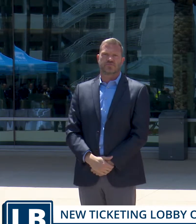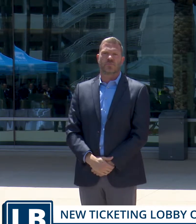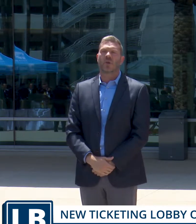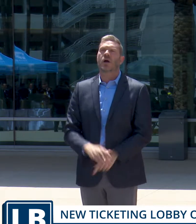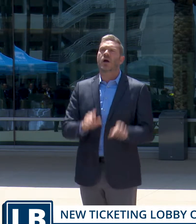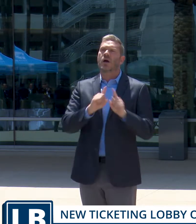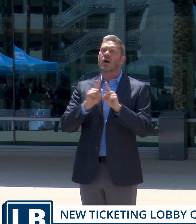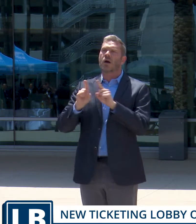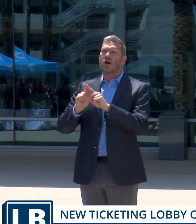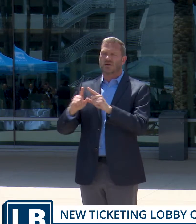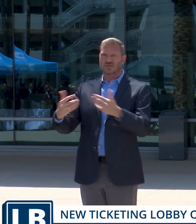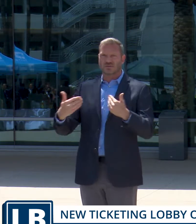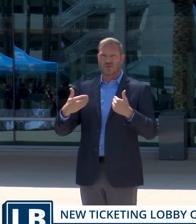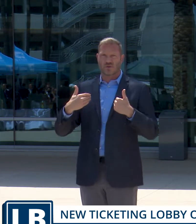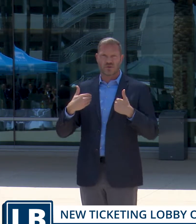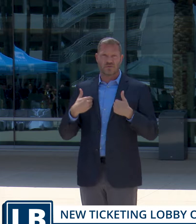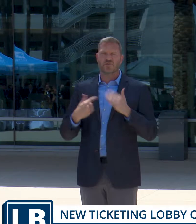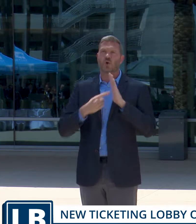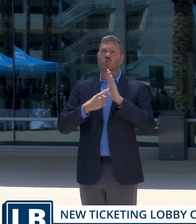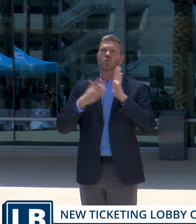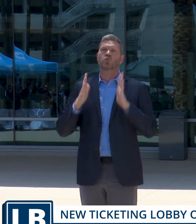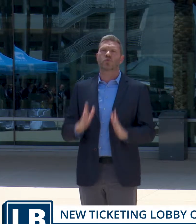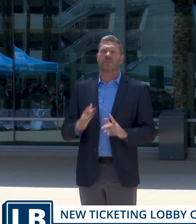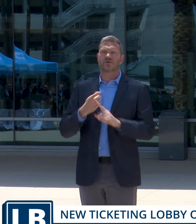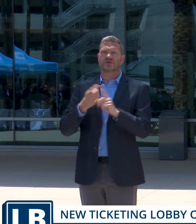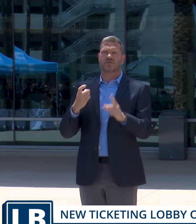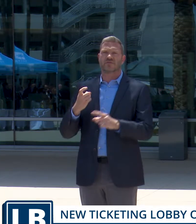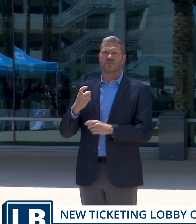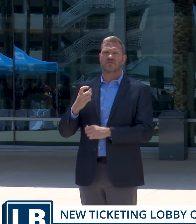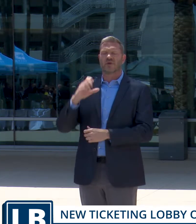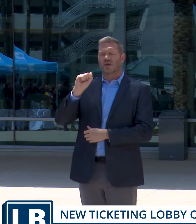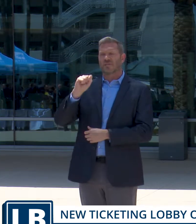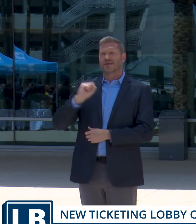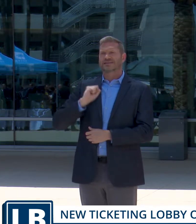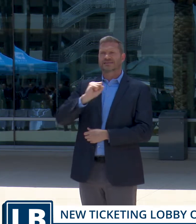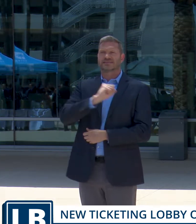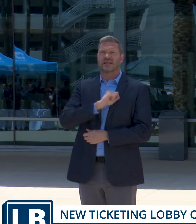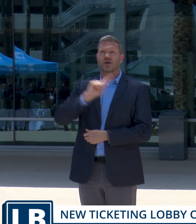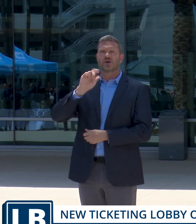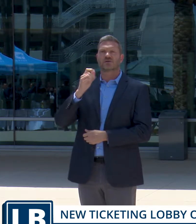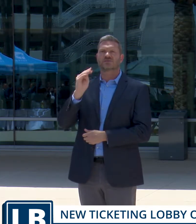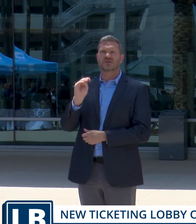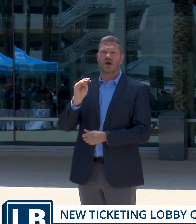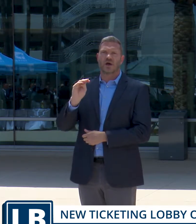As well as a representative from Senator Tom Umberg.